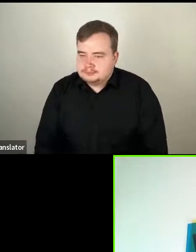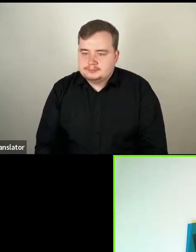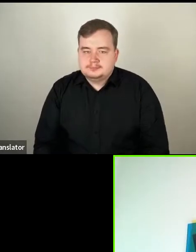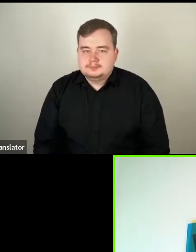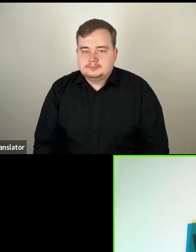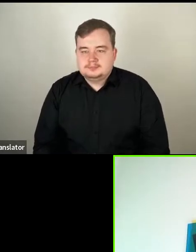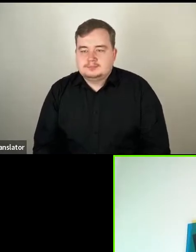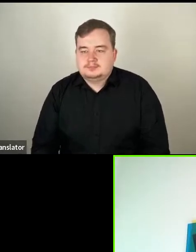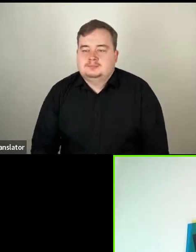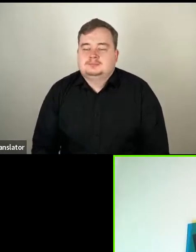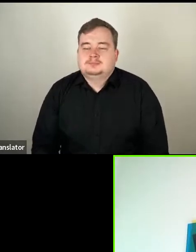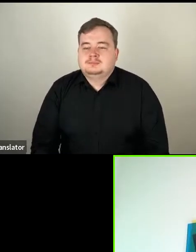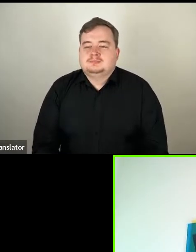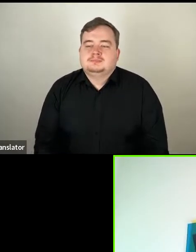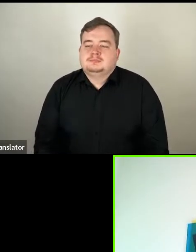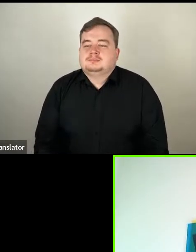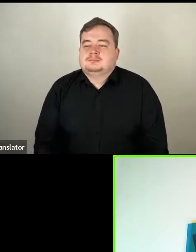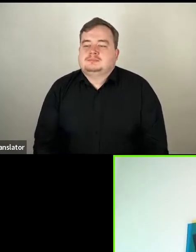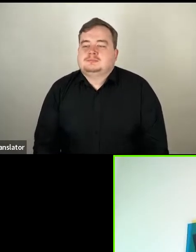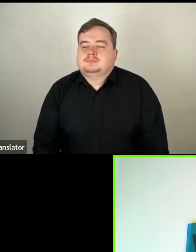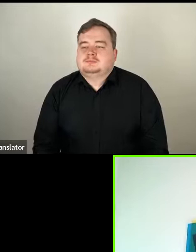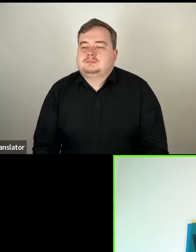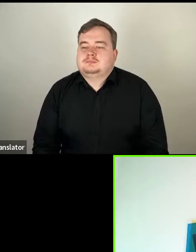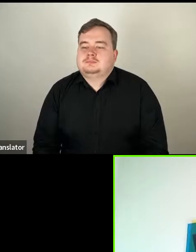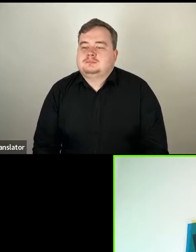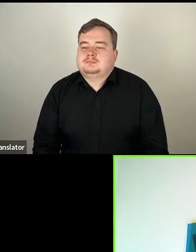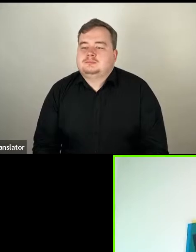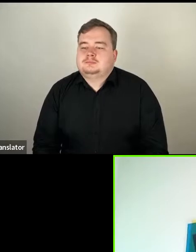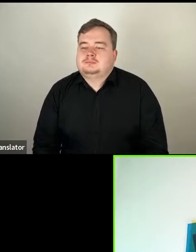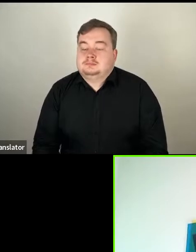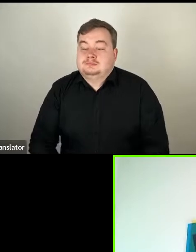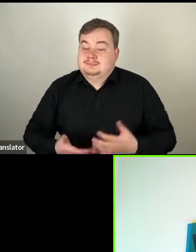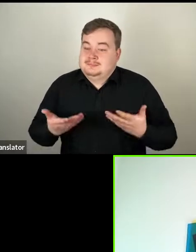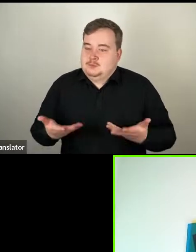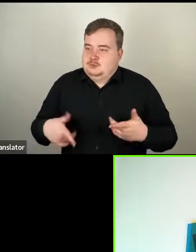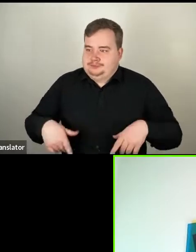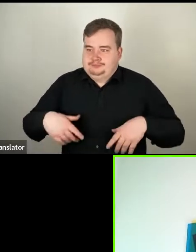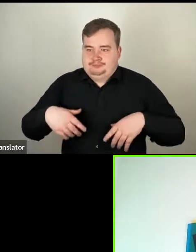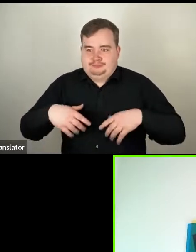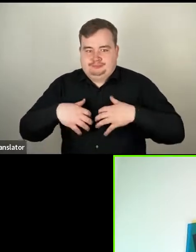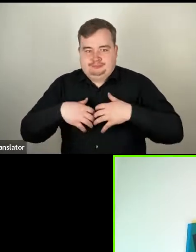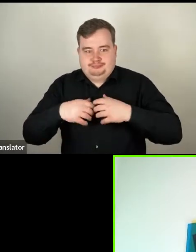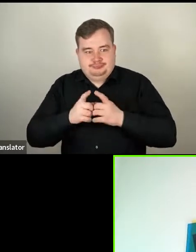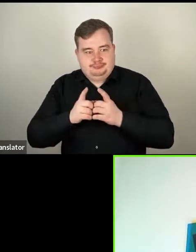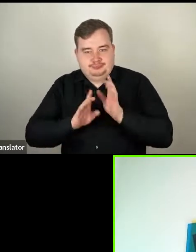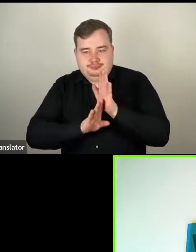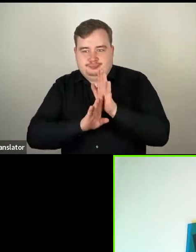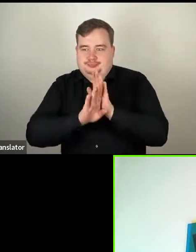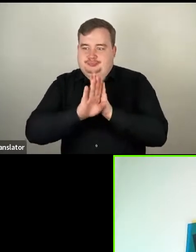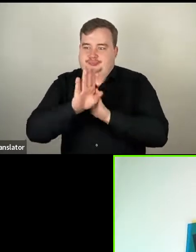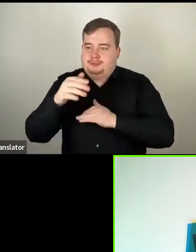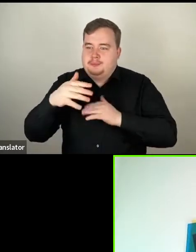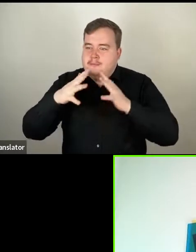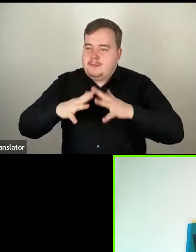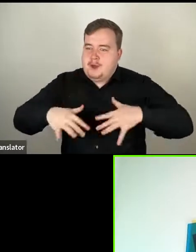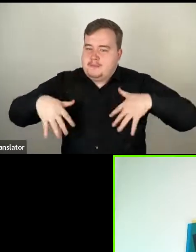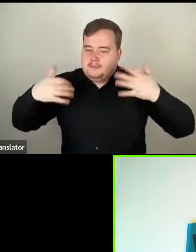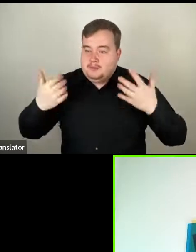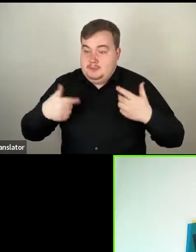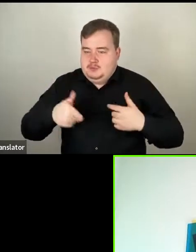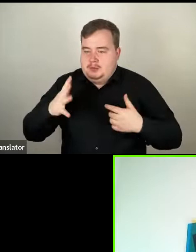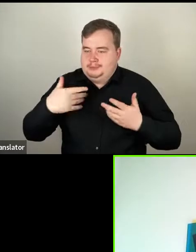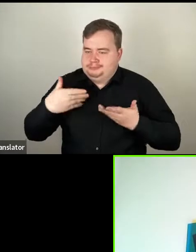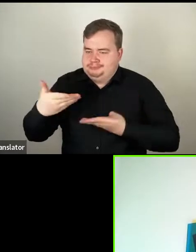regional dynamics and the specific role of parliamentarians. We will close today's event with concluding remarks